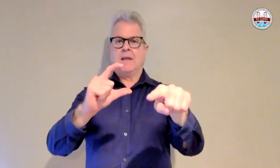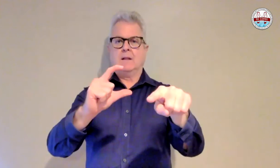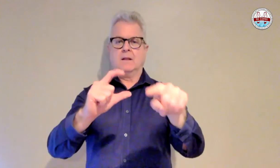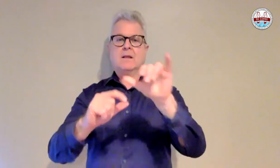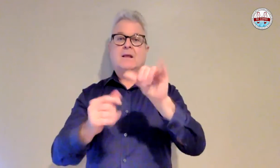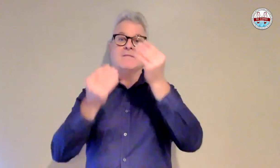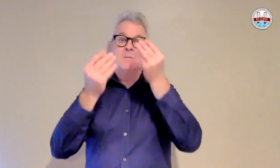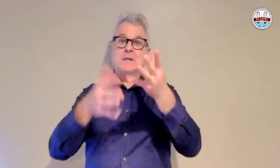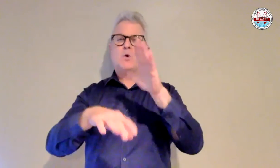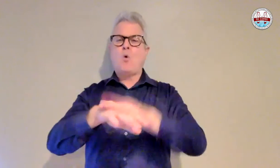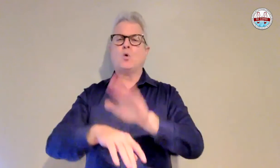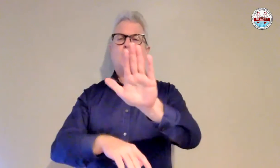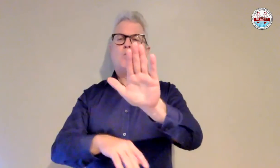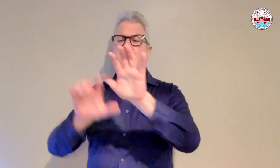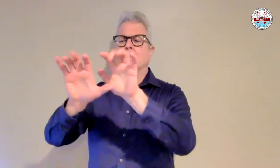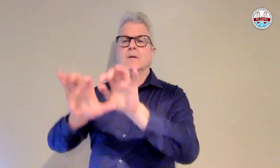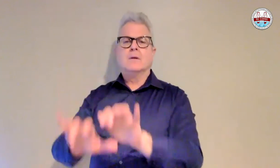Walgreens and ask them how they want